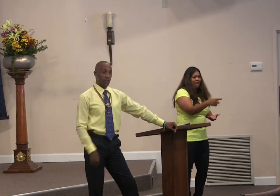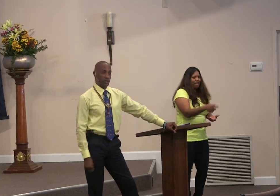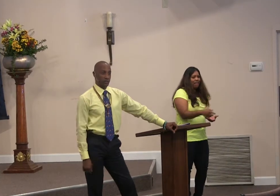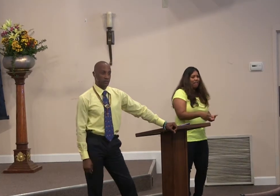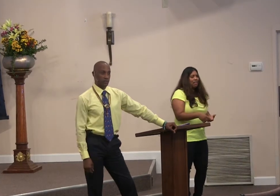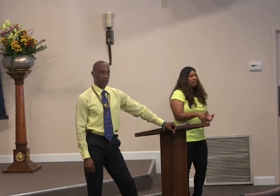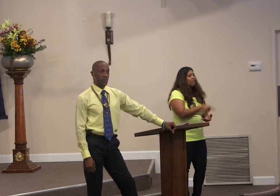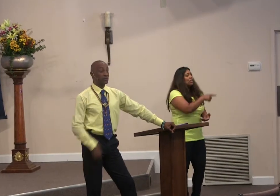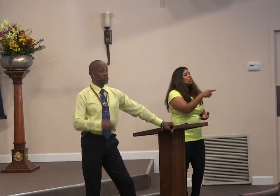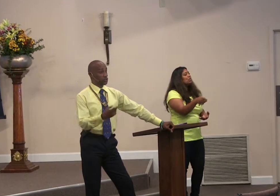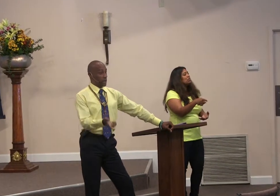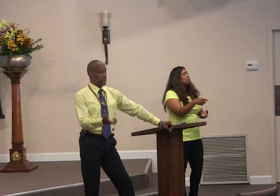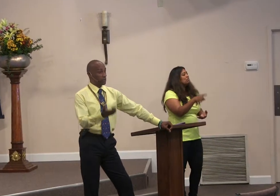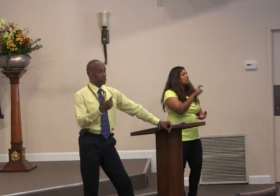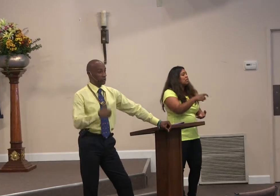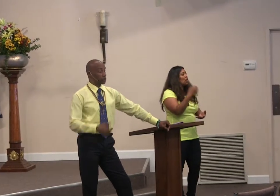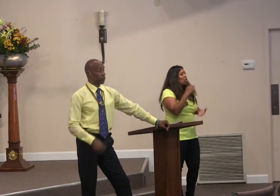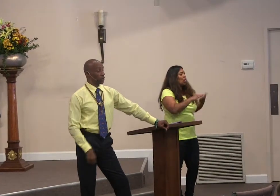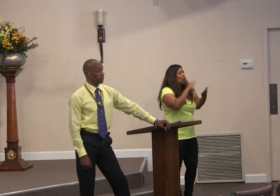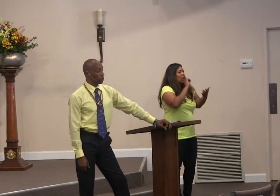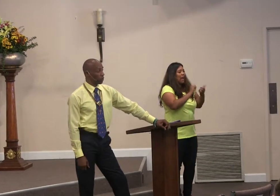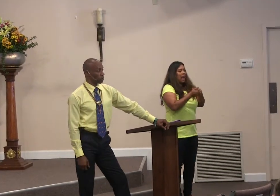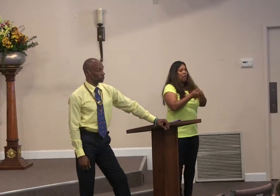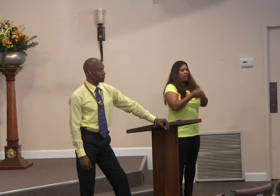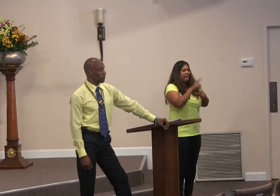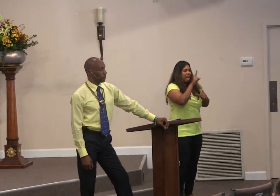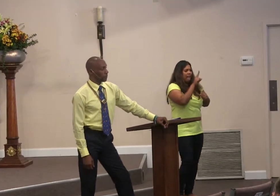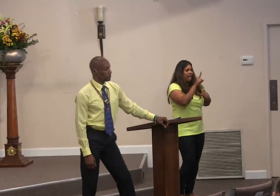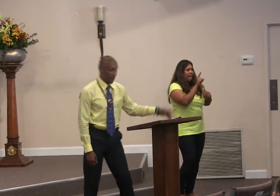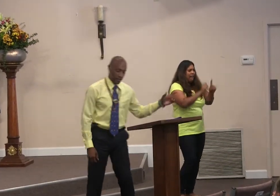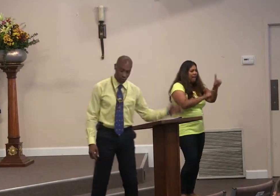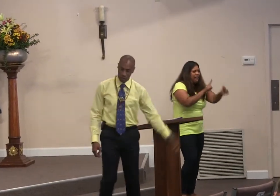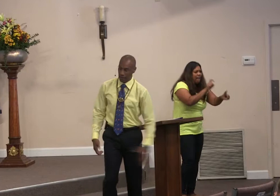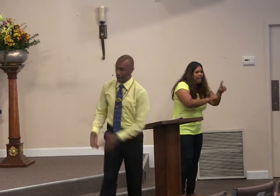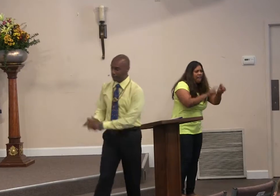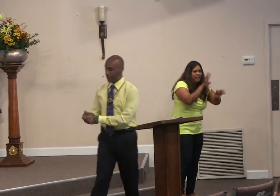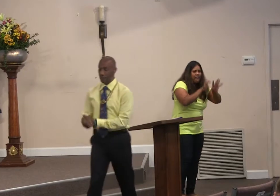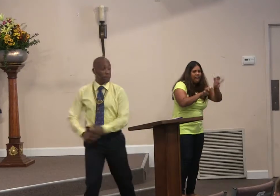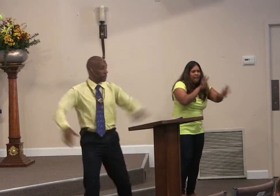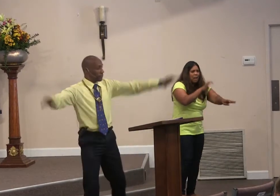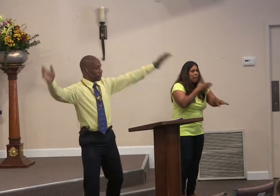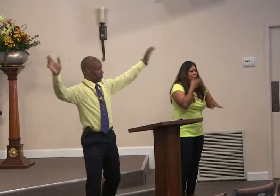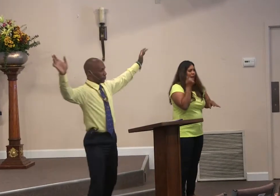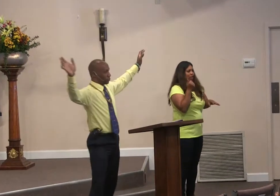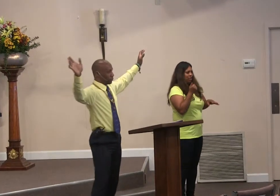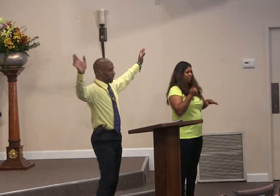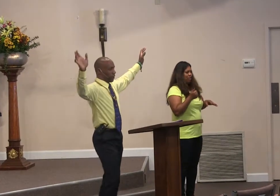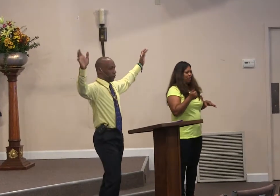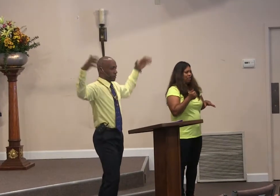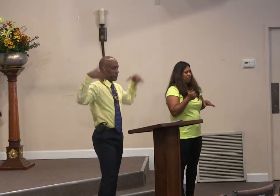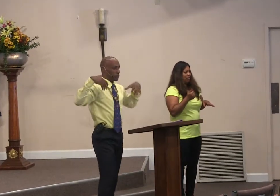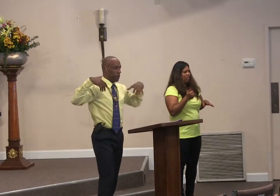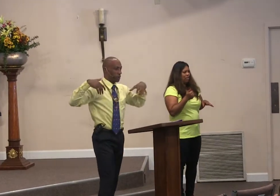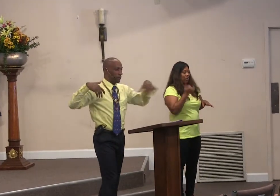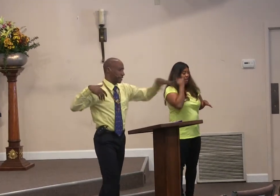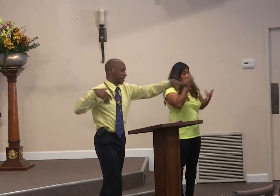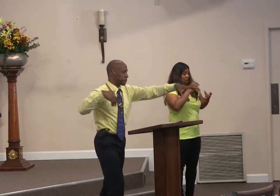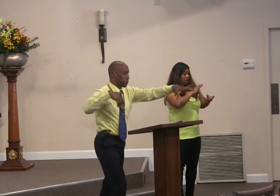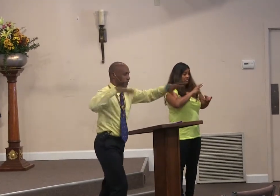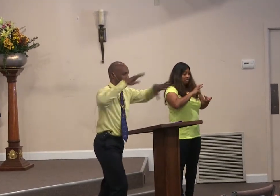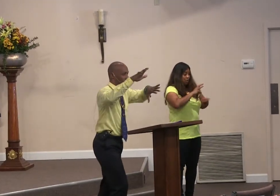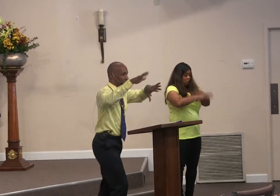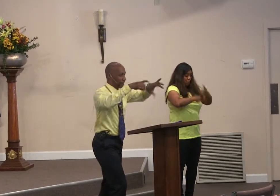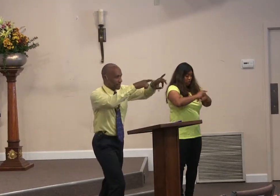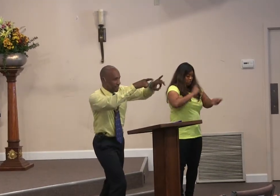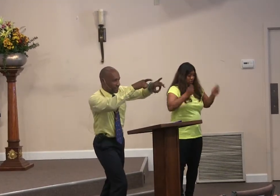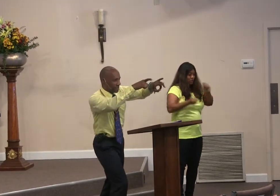better questions to change what's going on in our world. Now, I start that off with, for those who do not know, some of you know me because I've